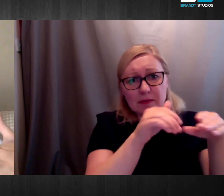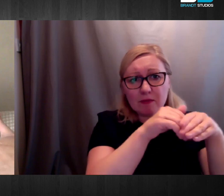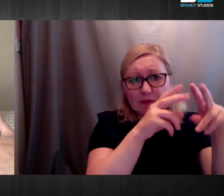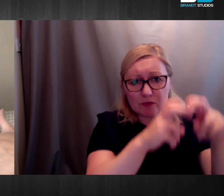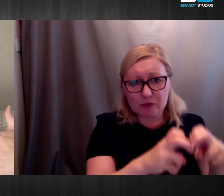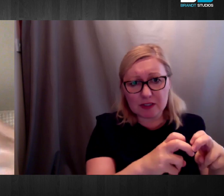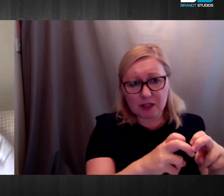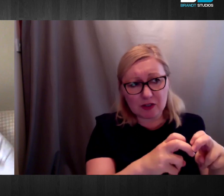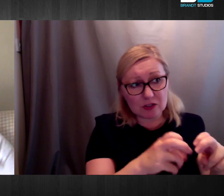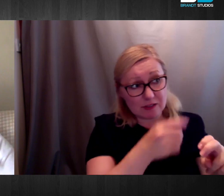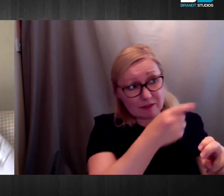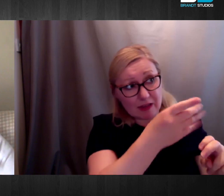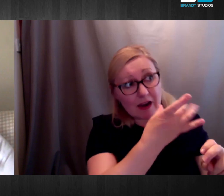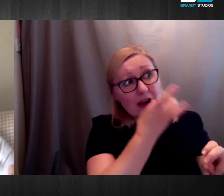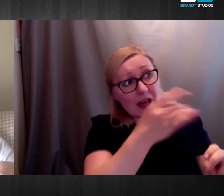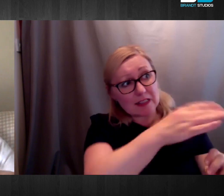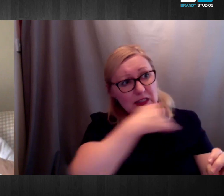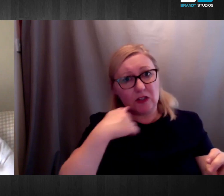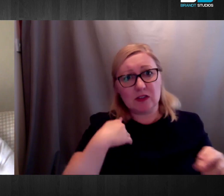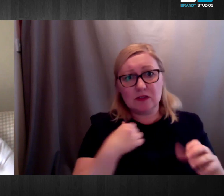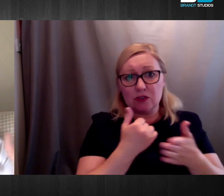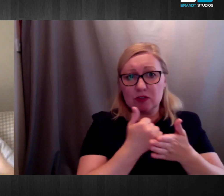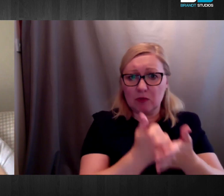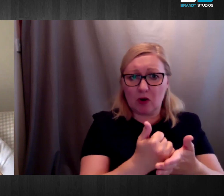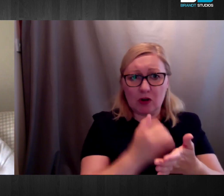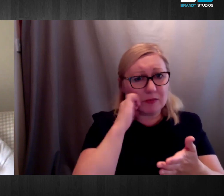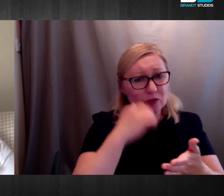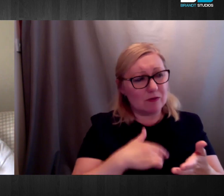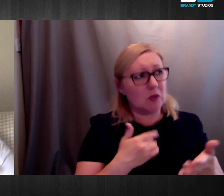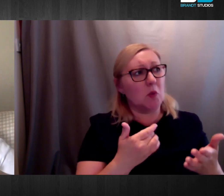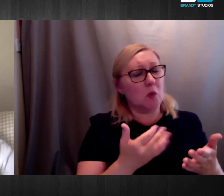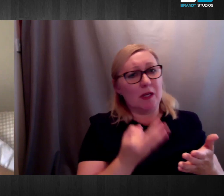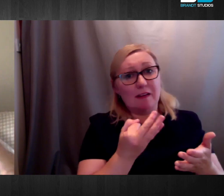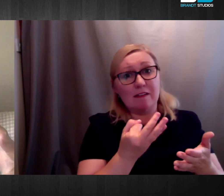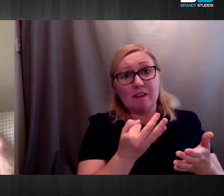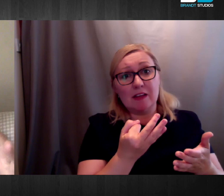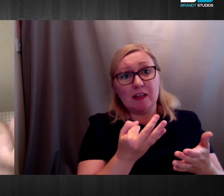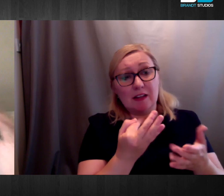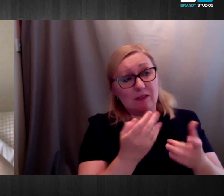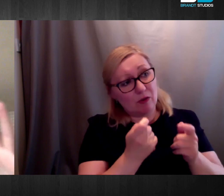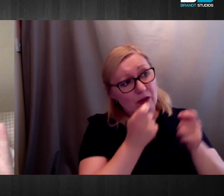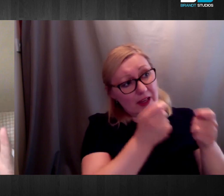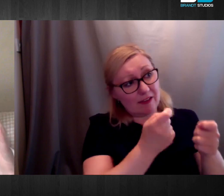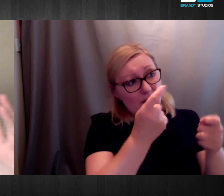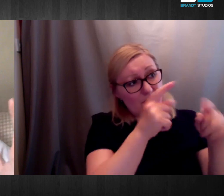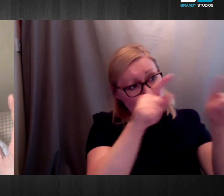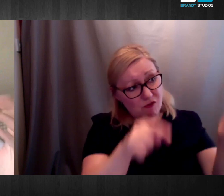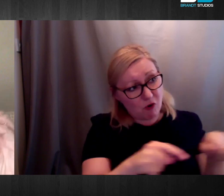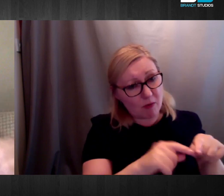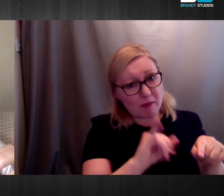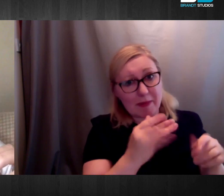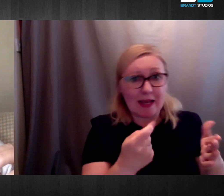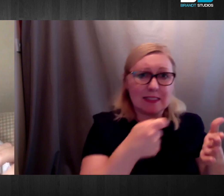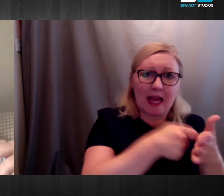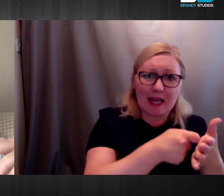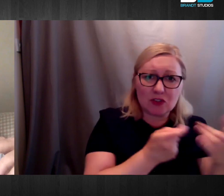that maybe it was an extra administrative burden on the researchers, but what we've learned actually is that for